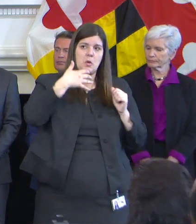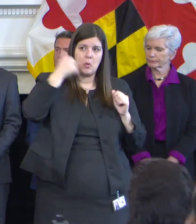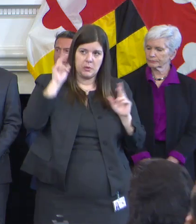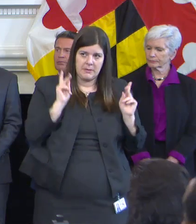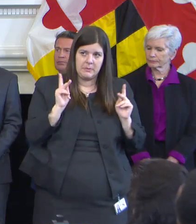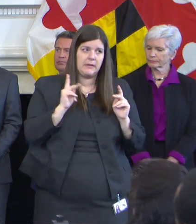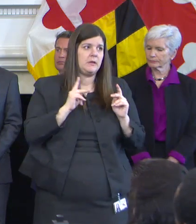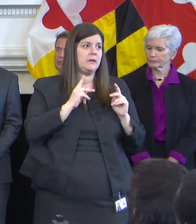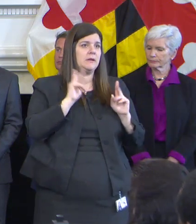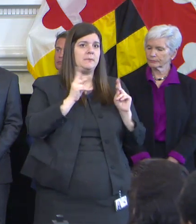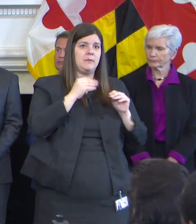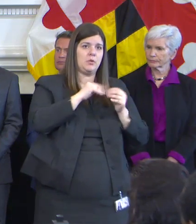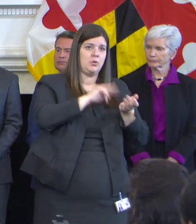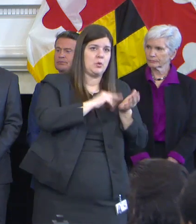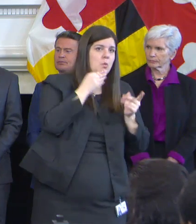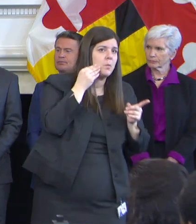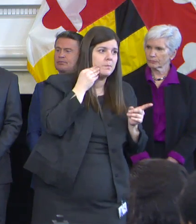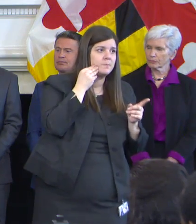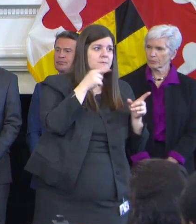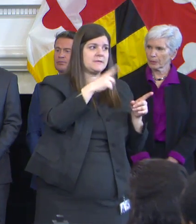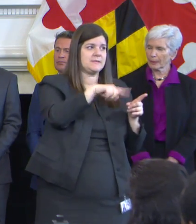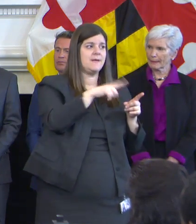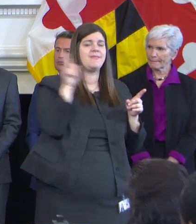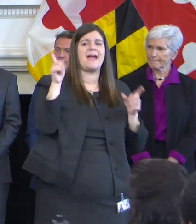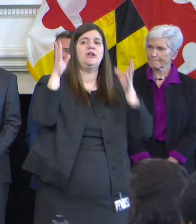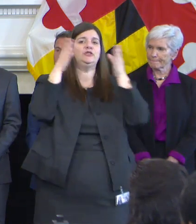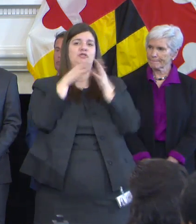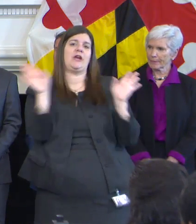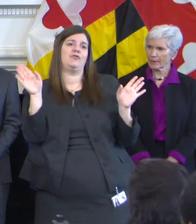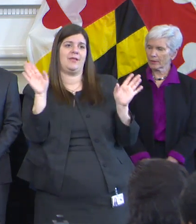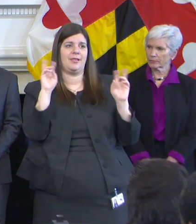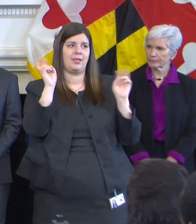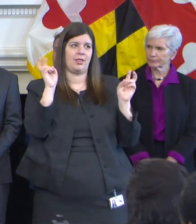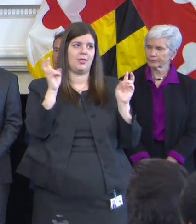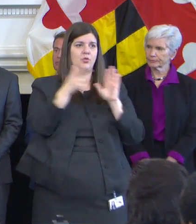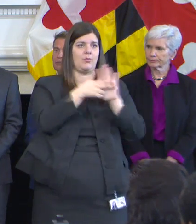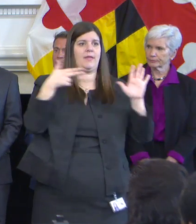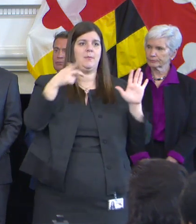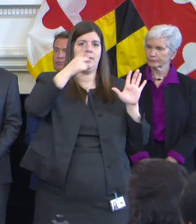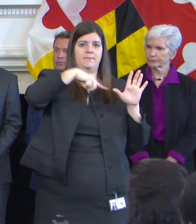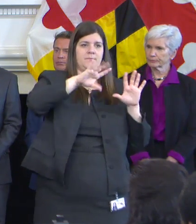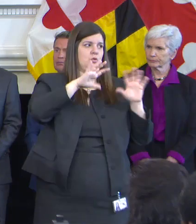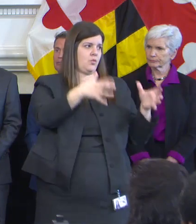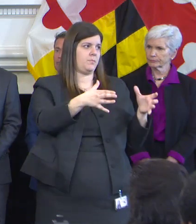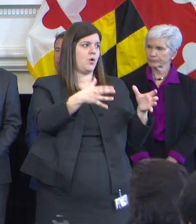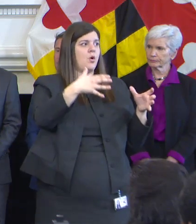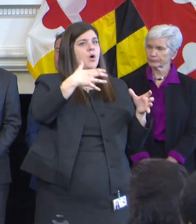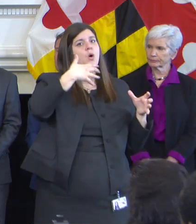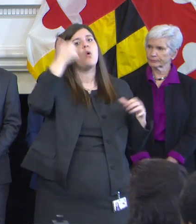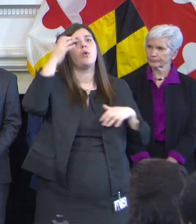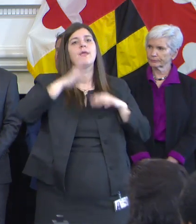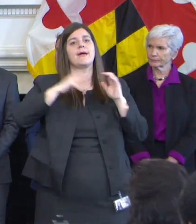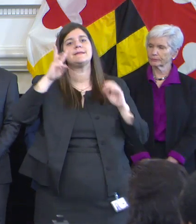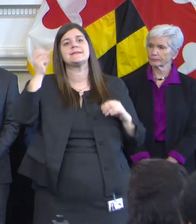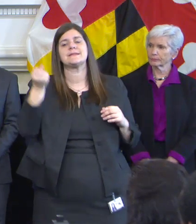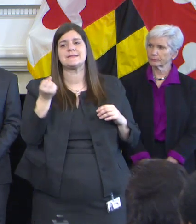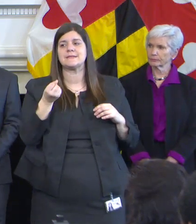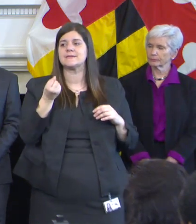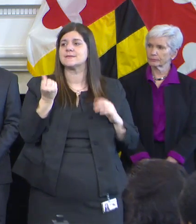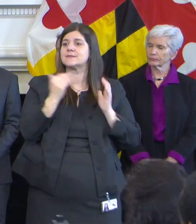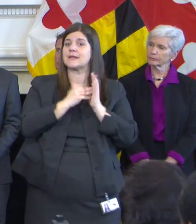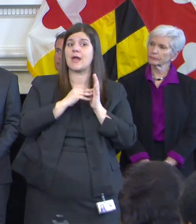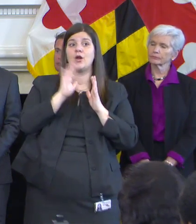concerned about. They use generalizations like over 60, but when you get to folks that are the average person right now that